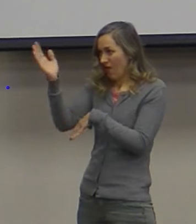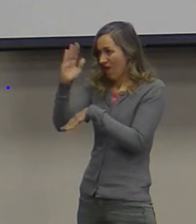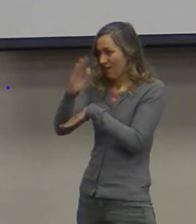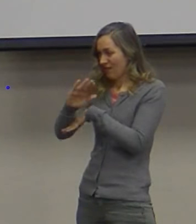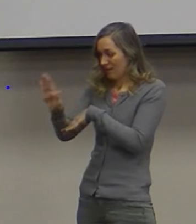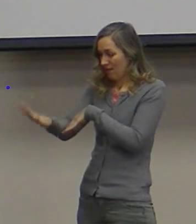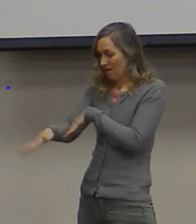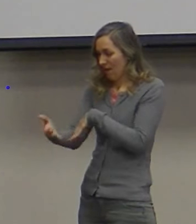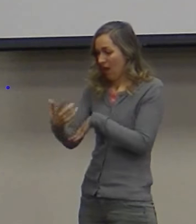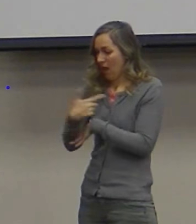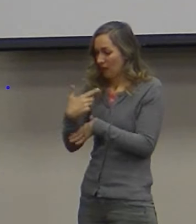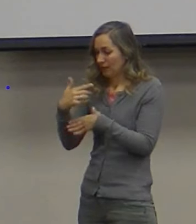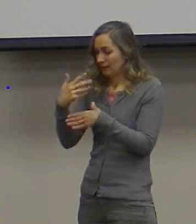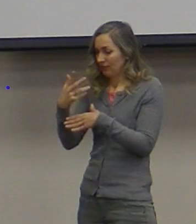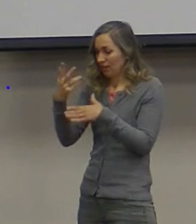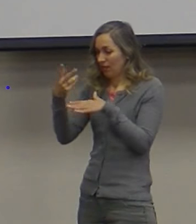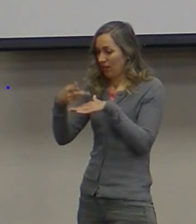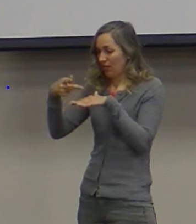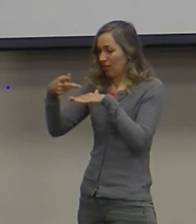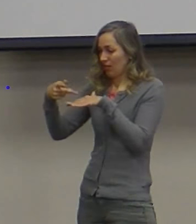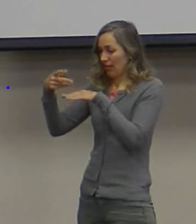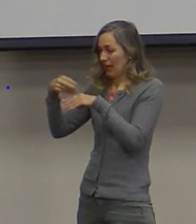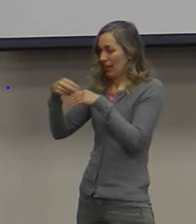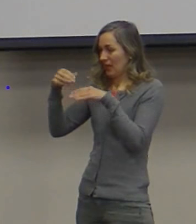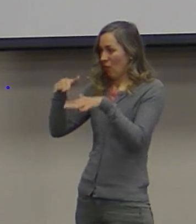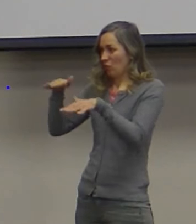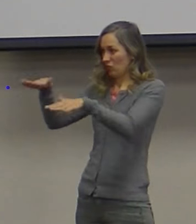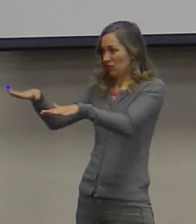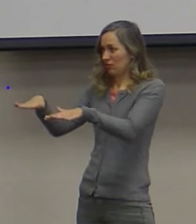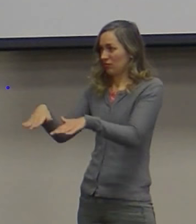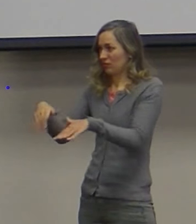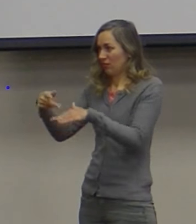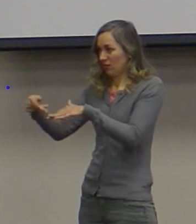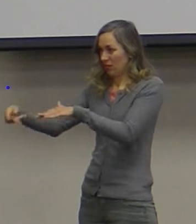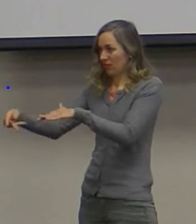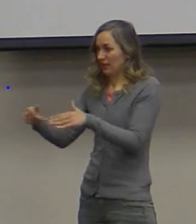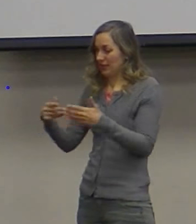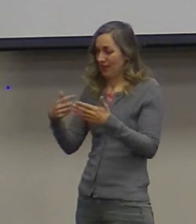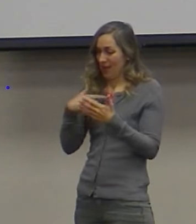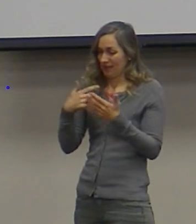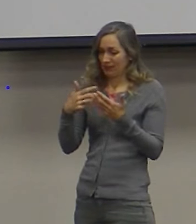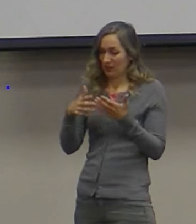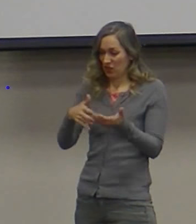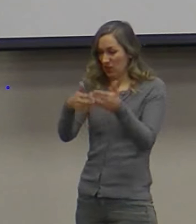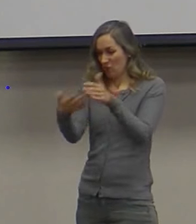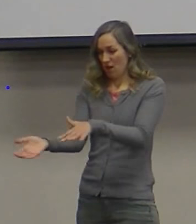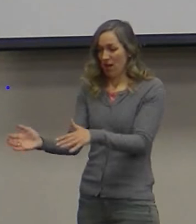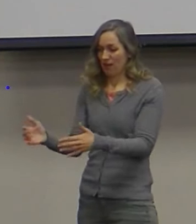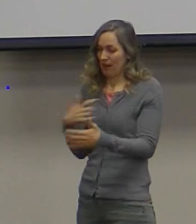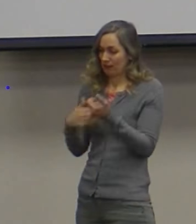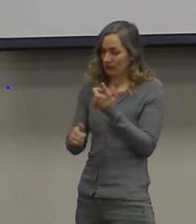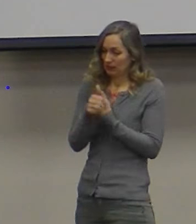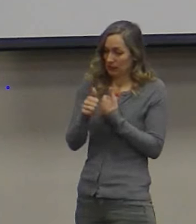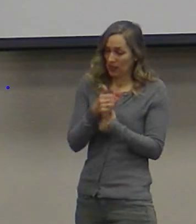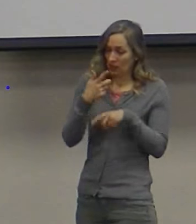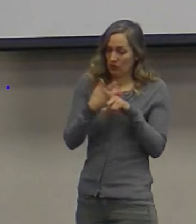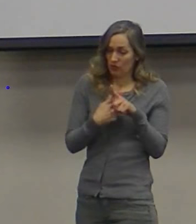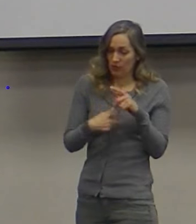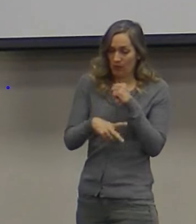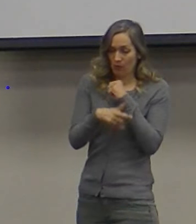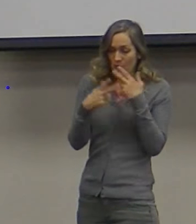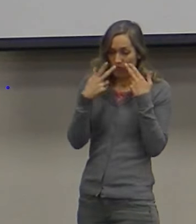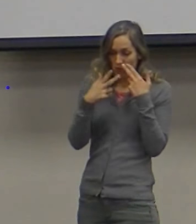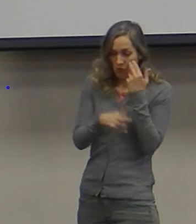frequent journeys and dangers from rivers, dangers from robbers, dangers from my countrymen, dangers from the